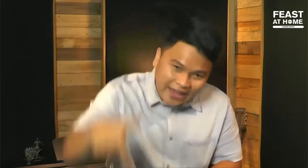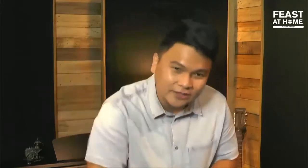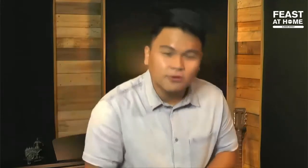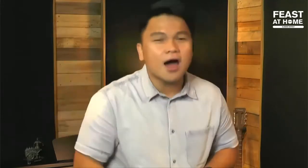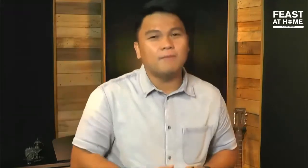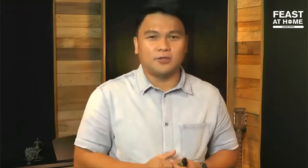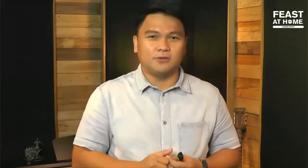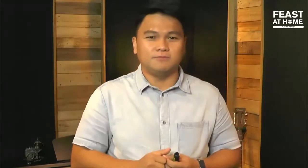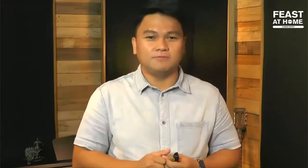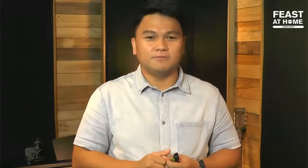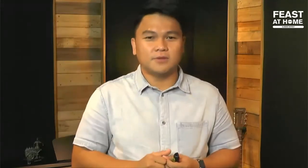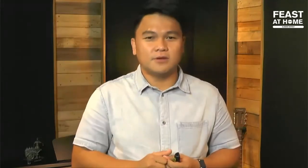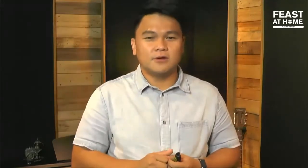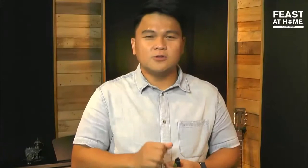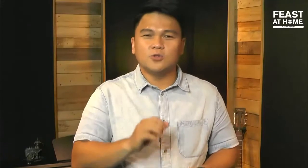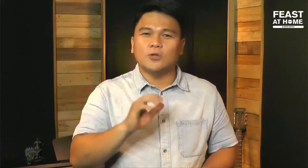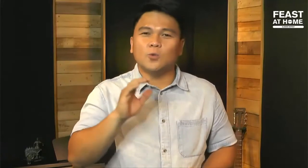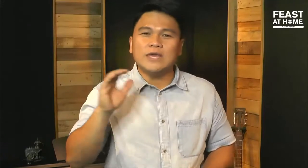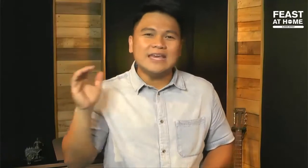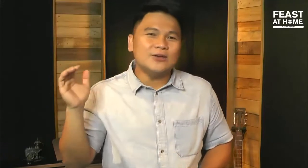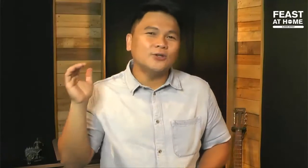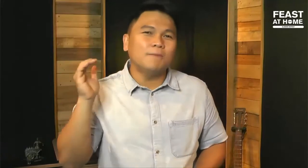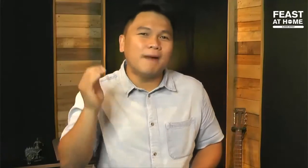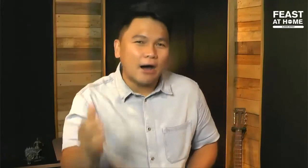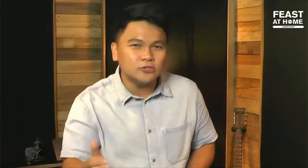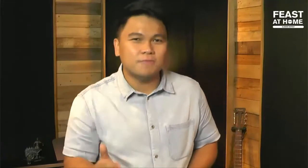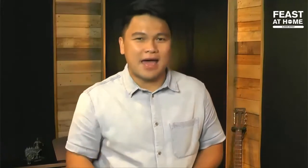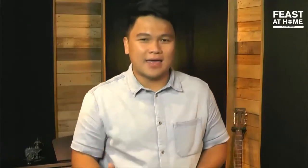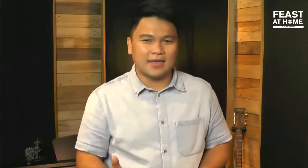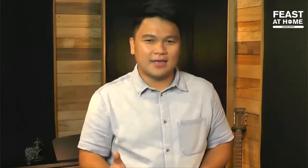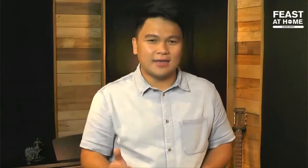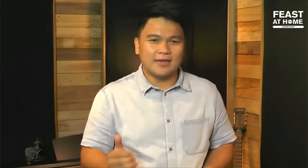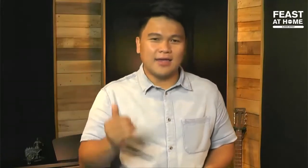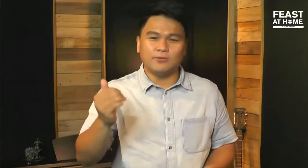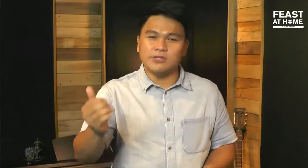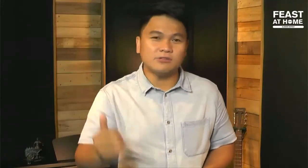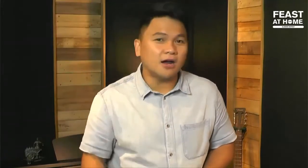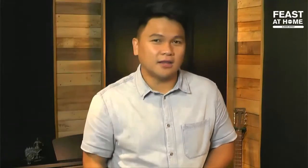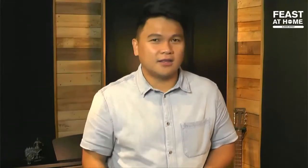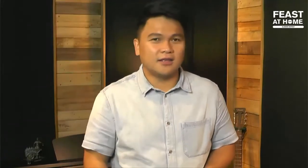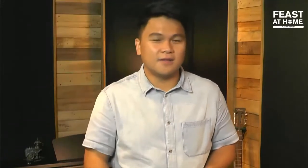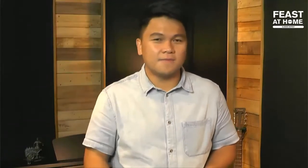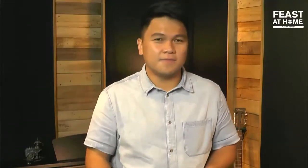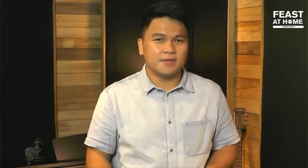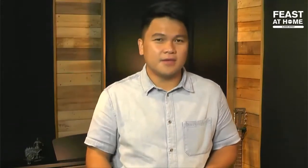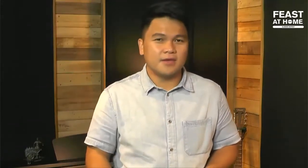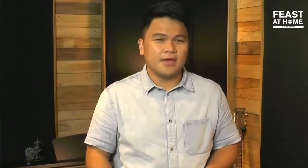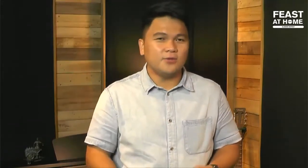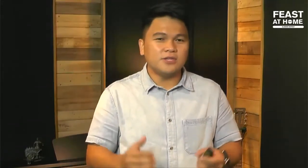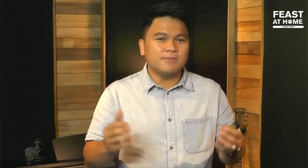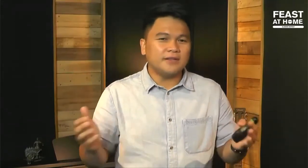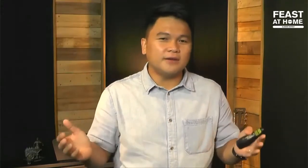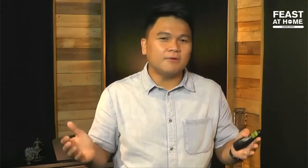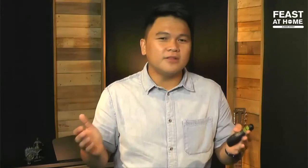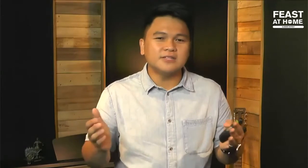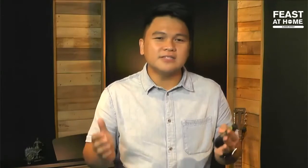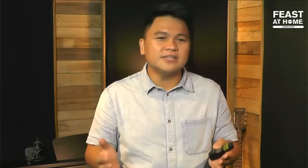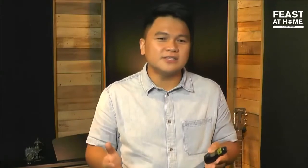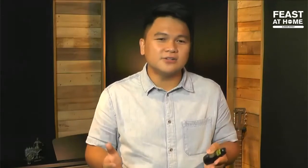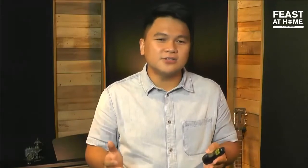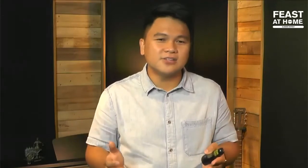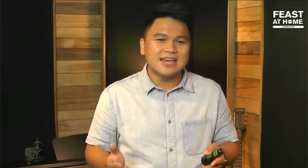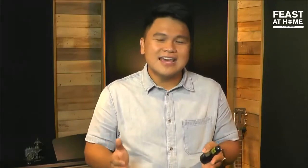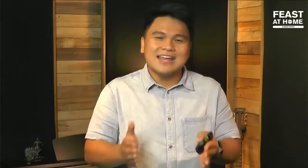to hit rock bottom so that we could bounce back and restart. And you see, my dear brothers